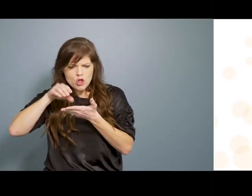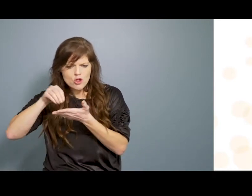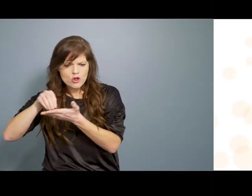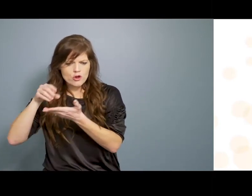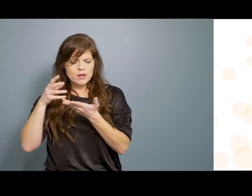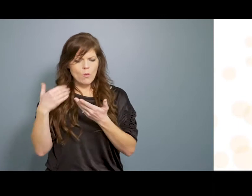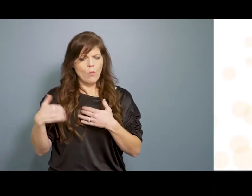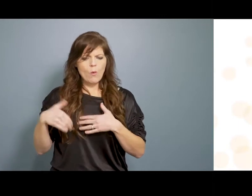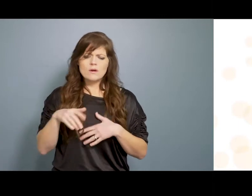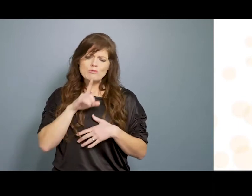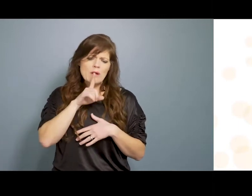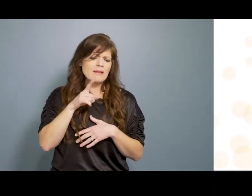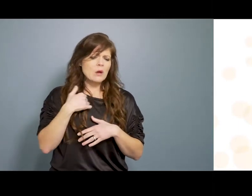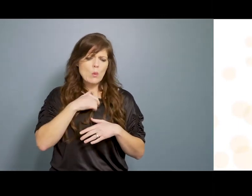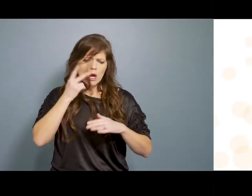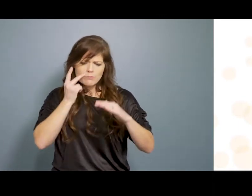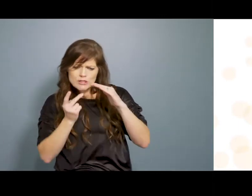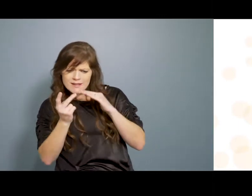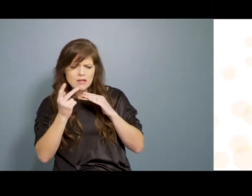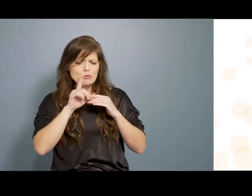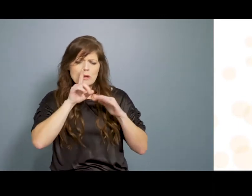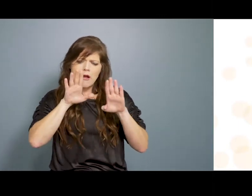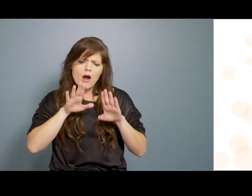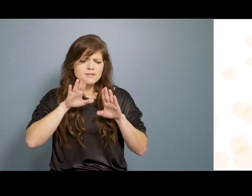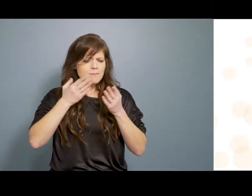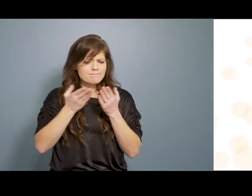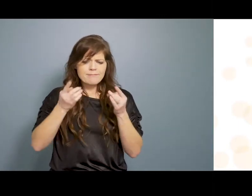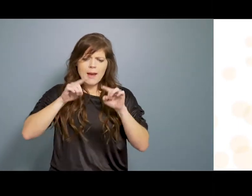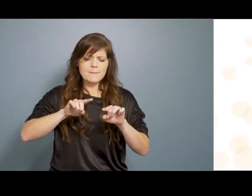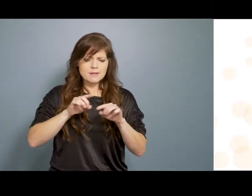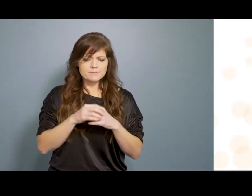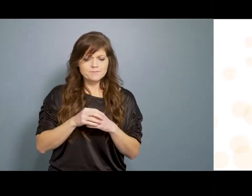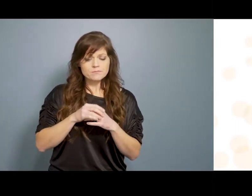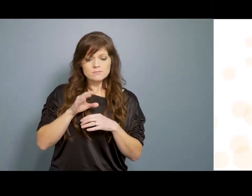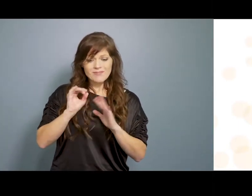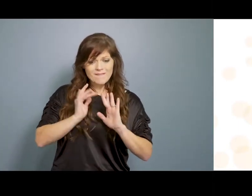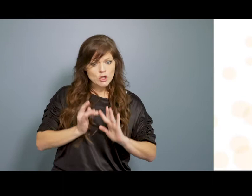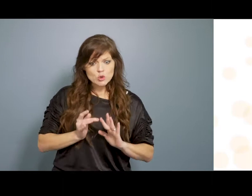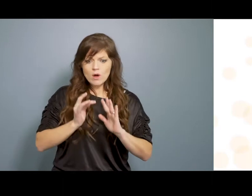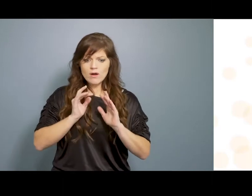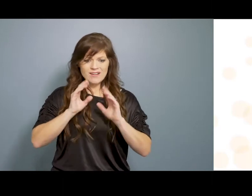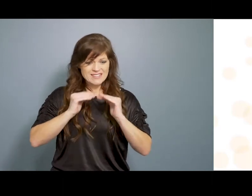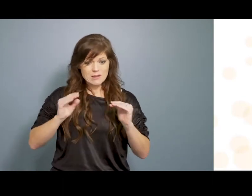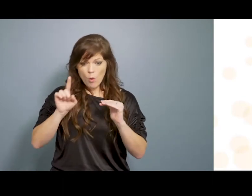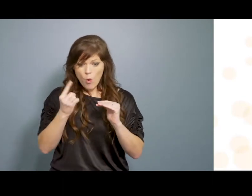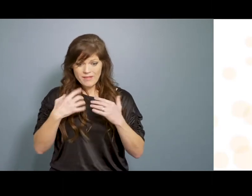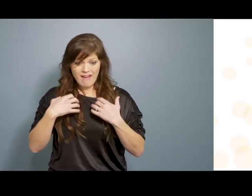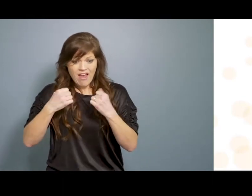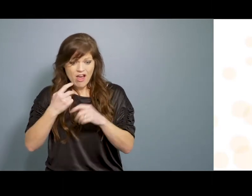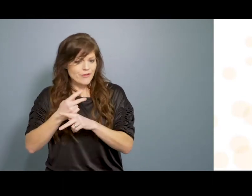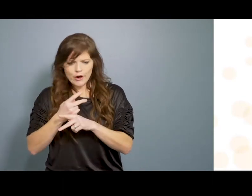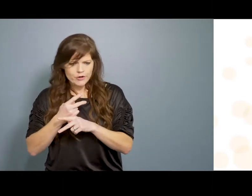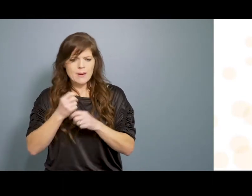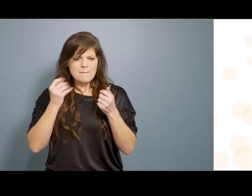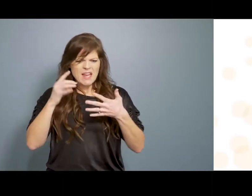coming down the road, and we are looking forward to them. Virtual delivery systems on all fronts, not just in healthcare and not just in